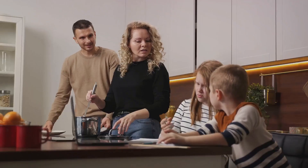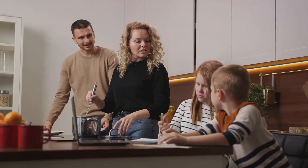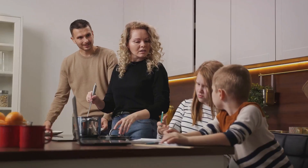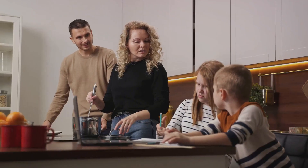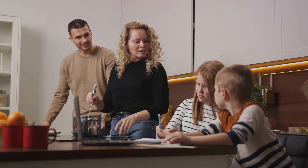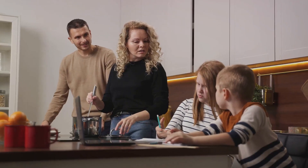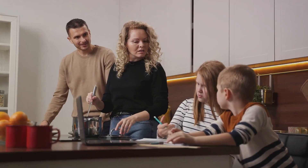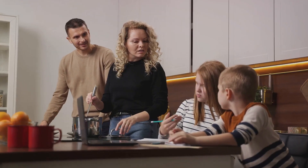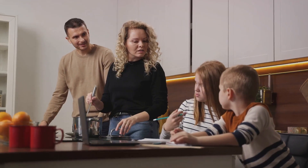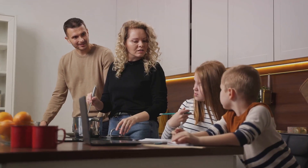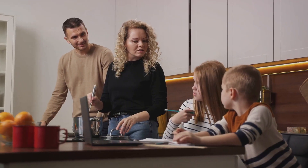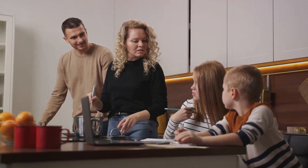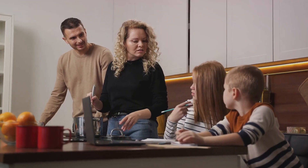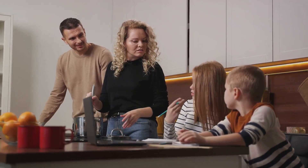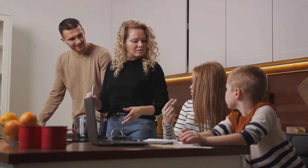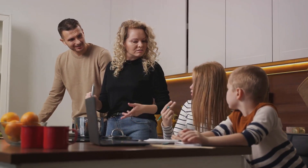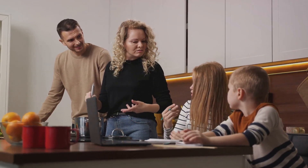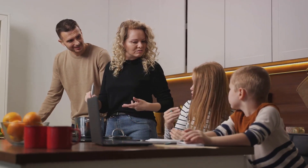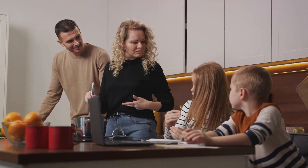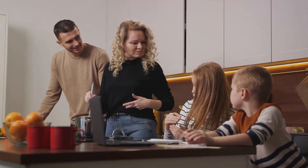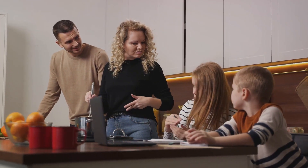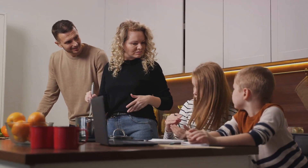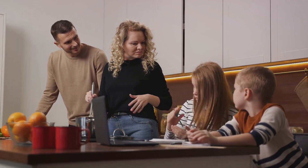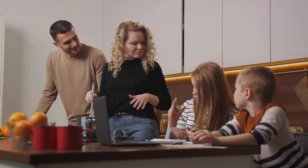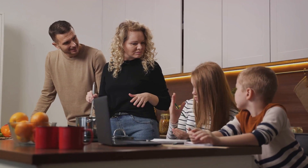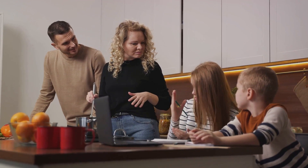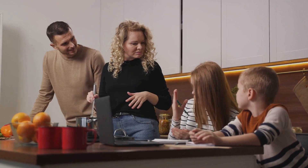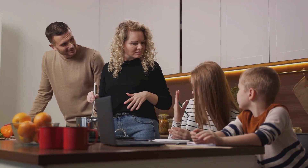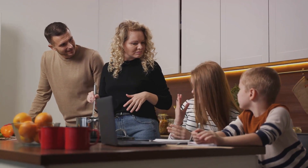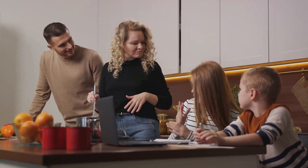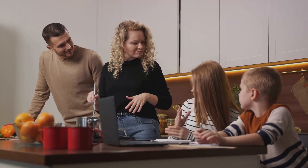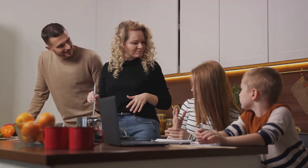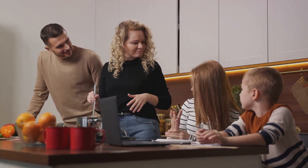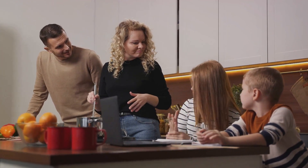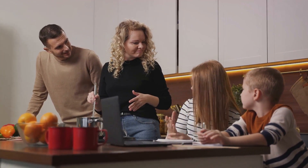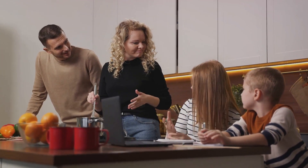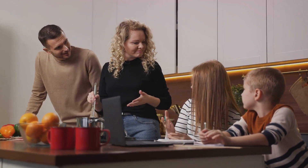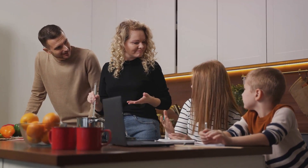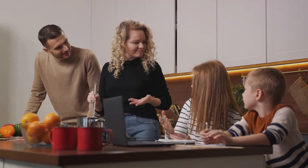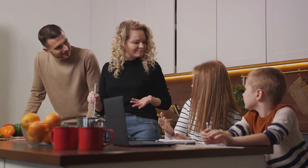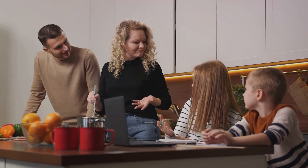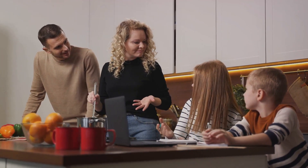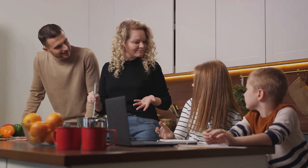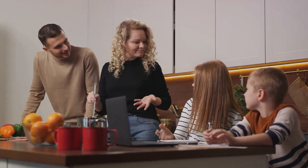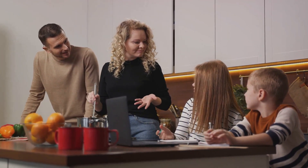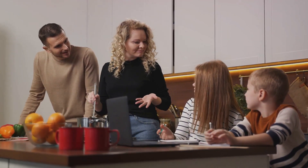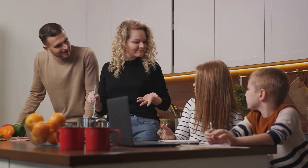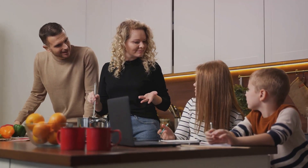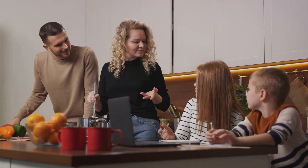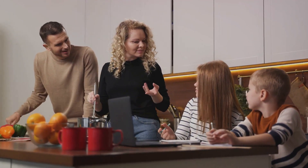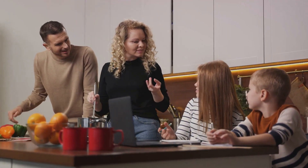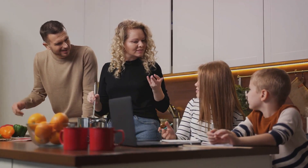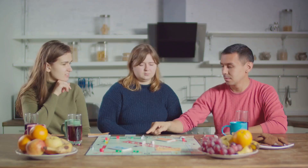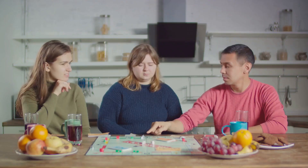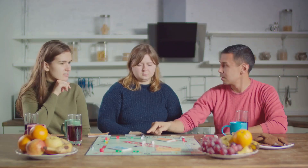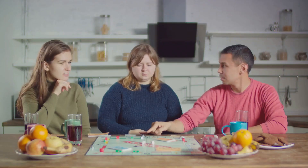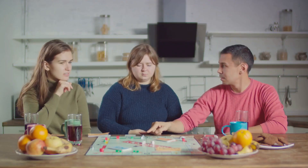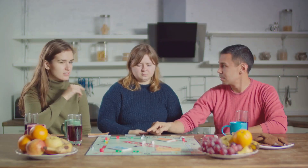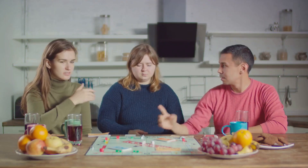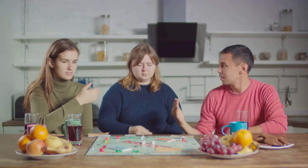was a seismic shift in the understanding of communication, and it was a beacon of light for the deaf community. Stokoe was an advocate for the idea that